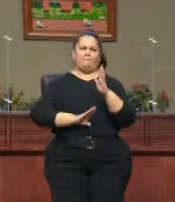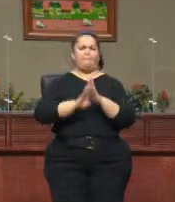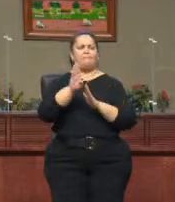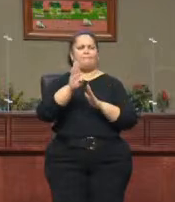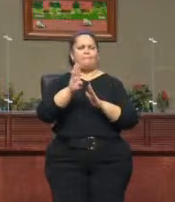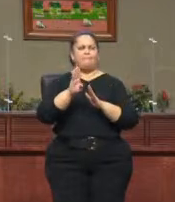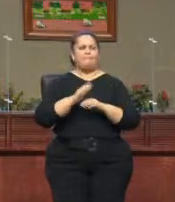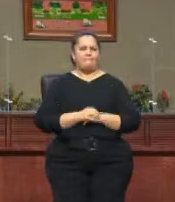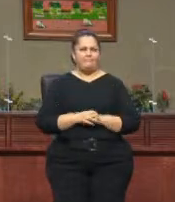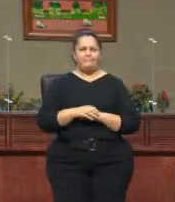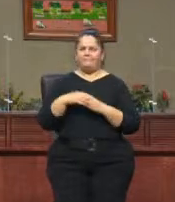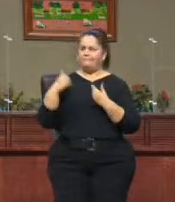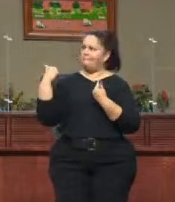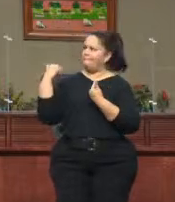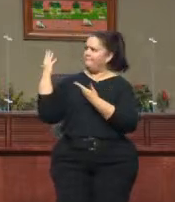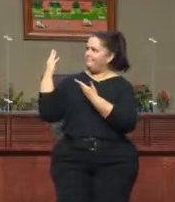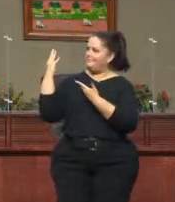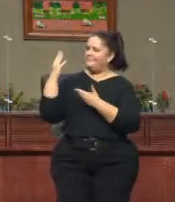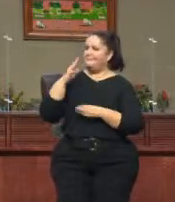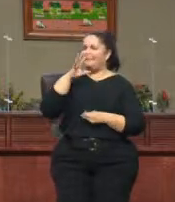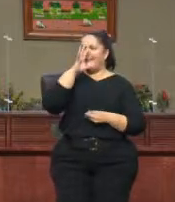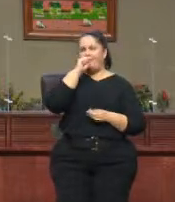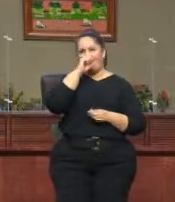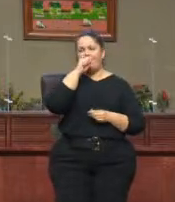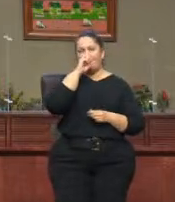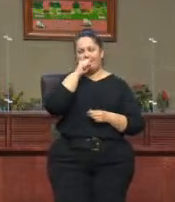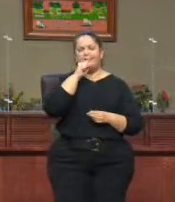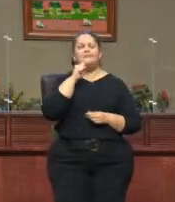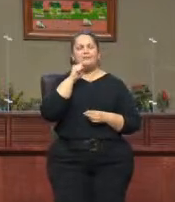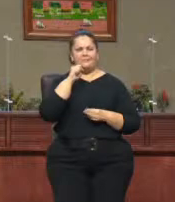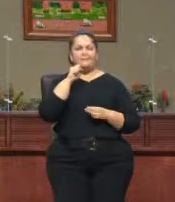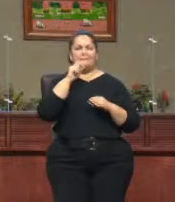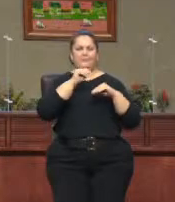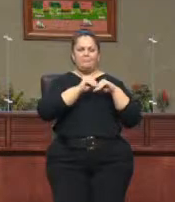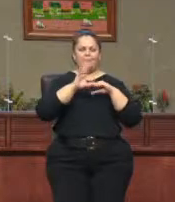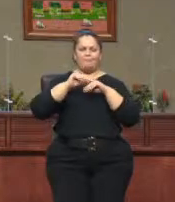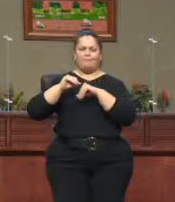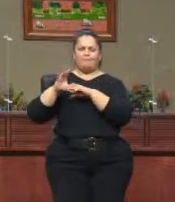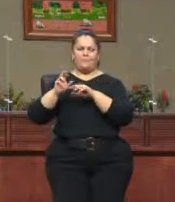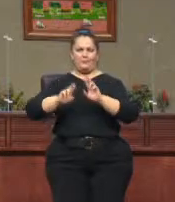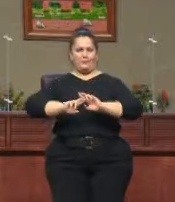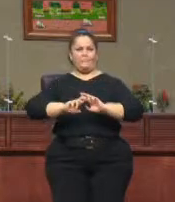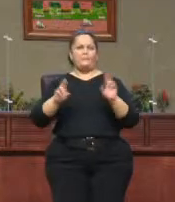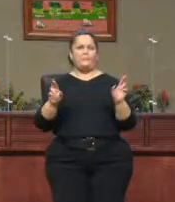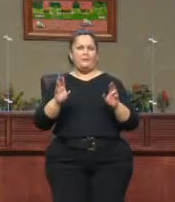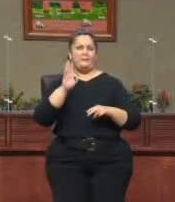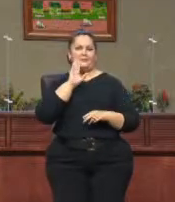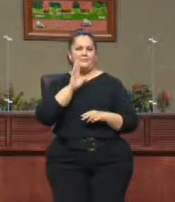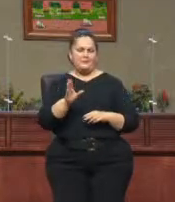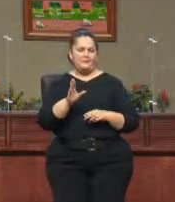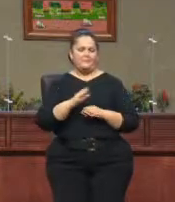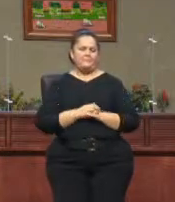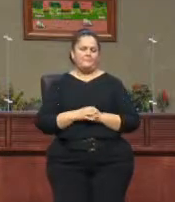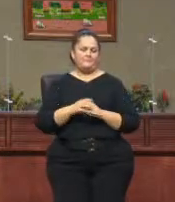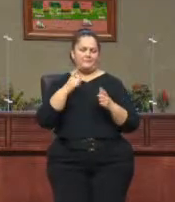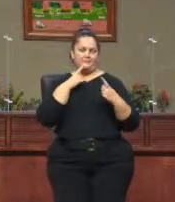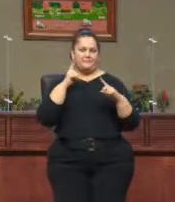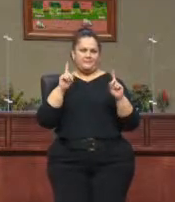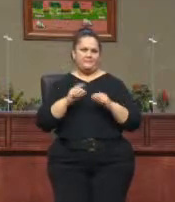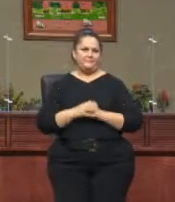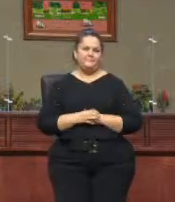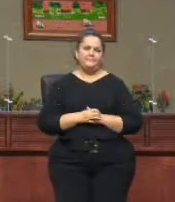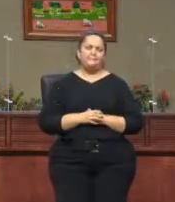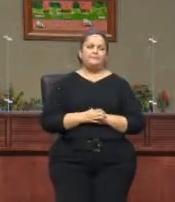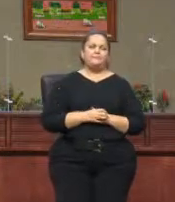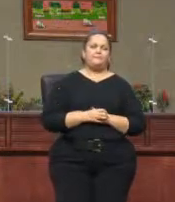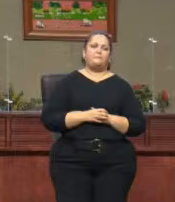that graphic turns completely orange, our community is ripe for success. For the